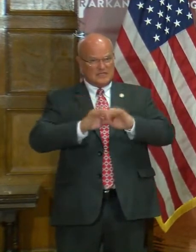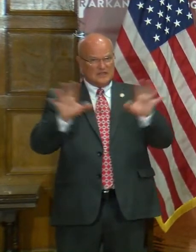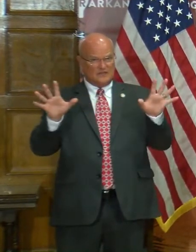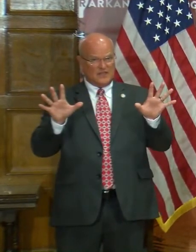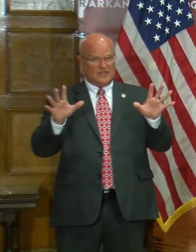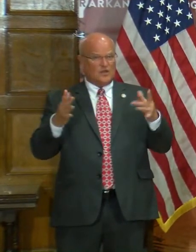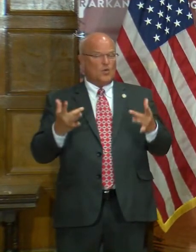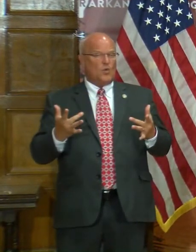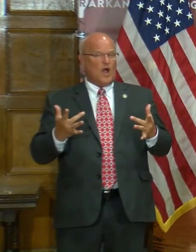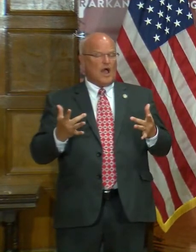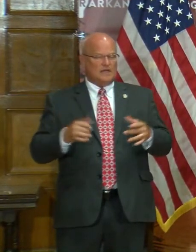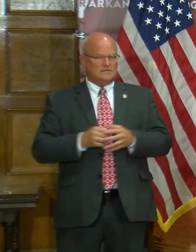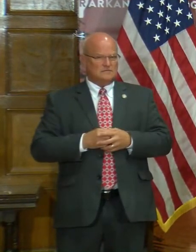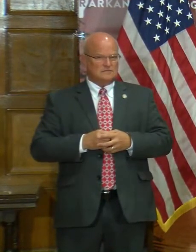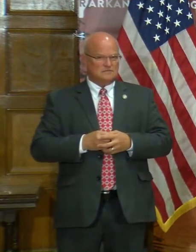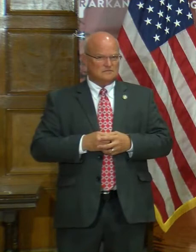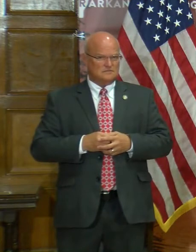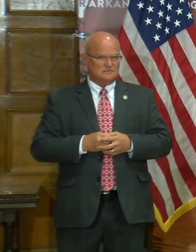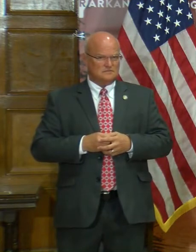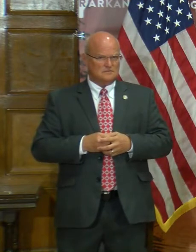clarification on why that is.